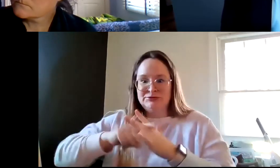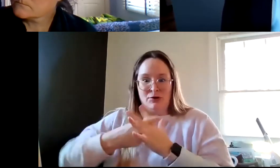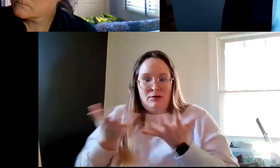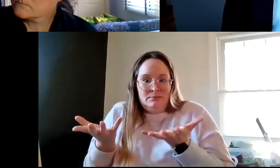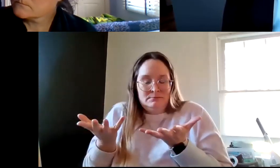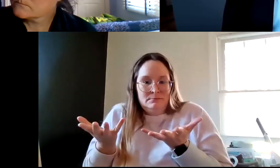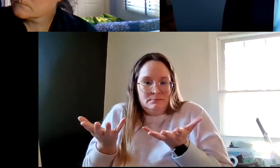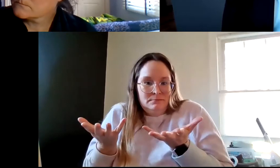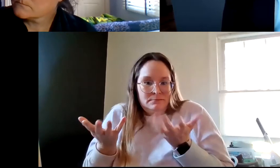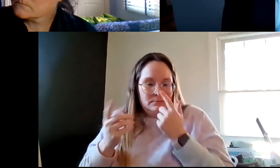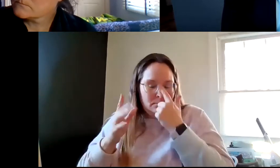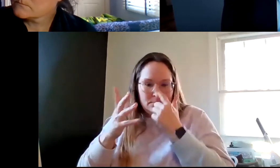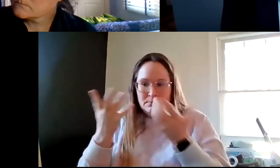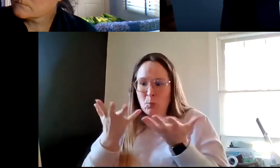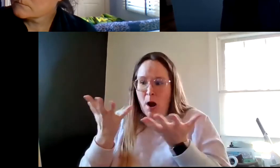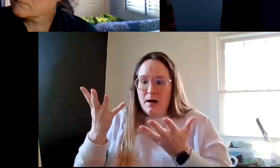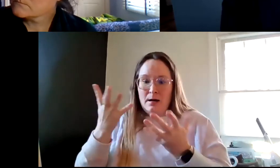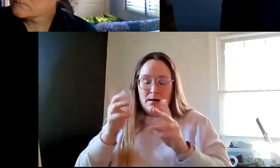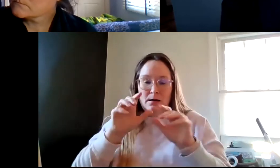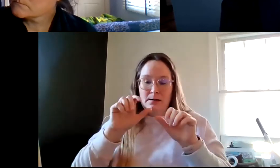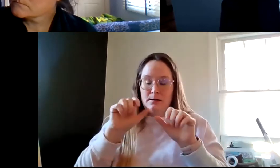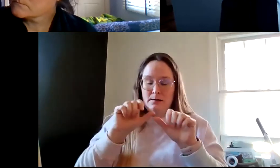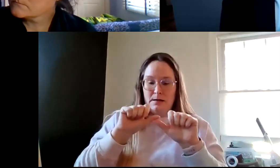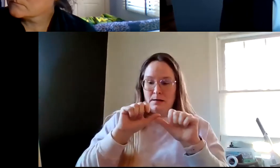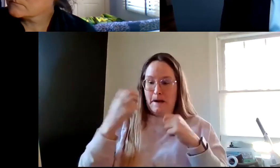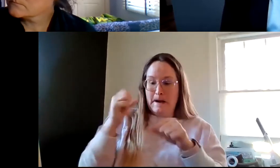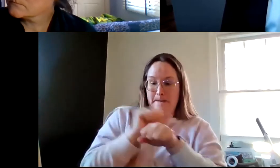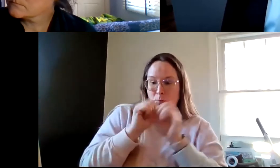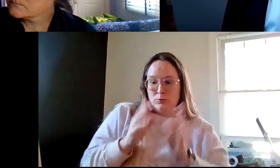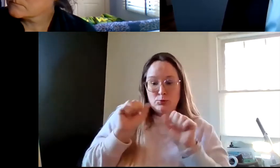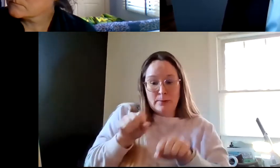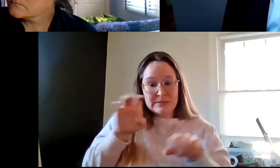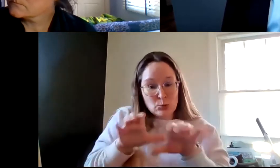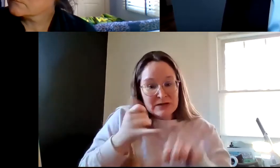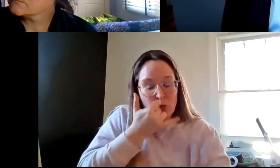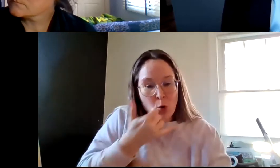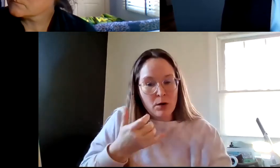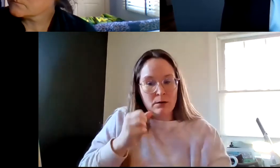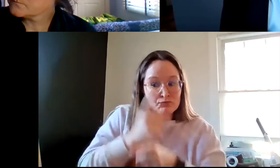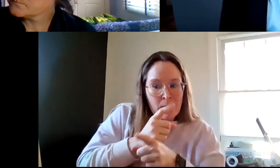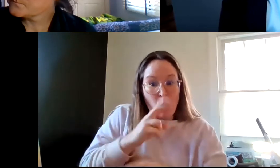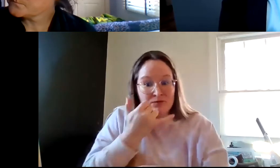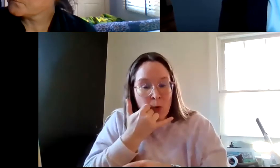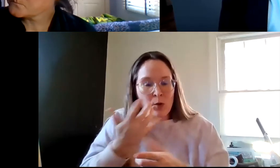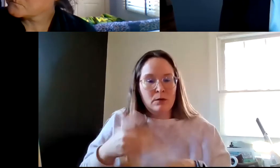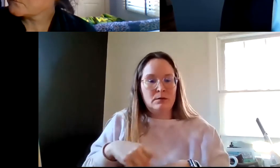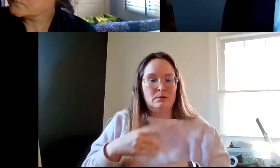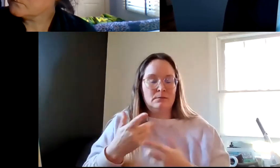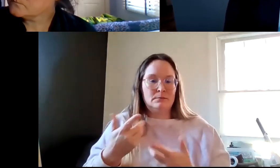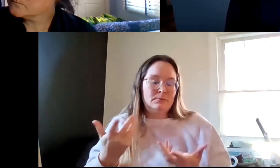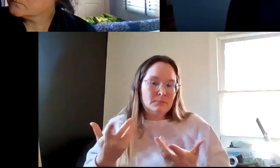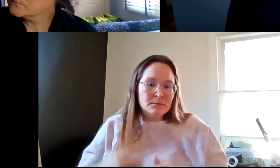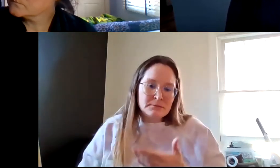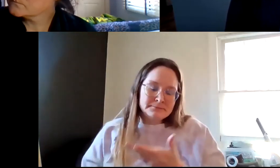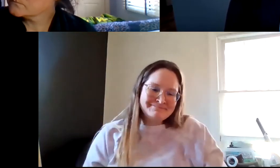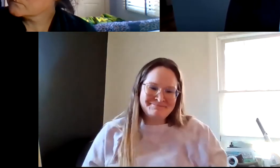so having that diverse background and diverse panelists there is more beneficial. There's no right